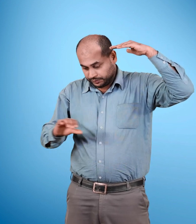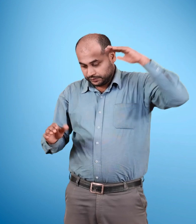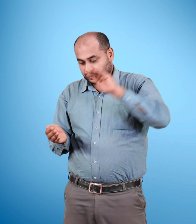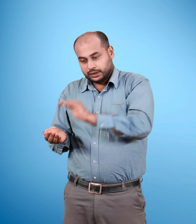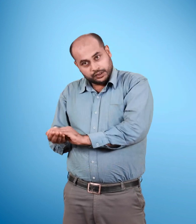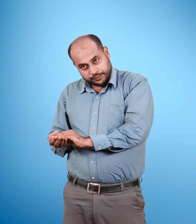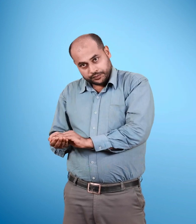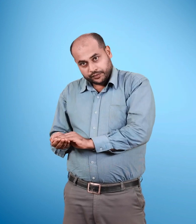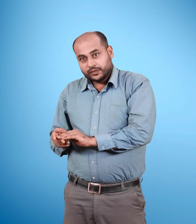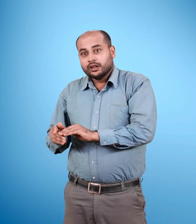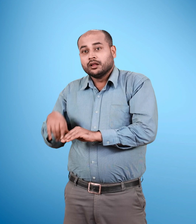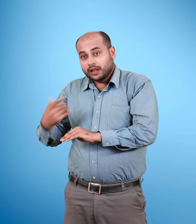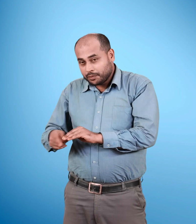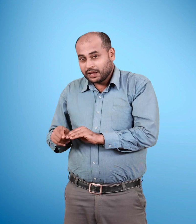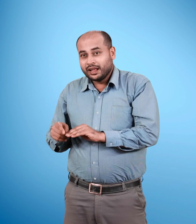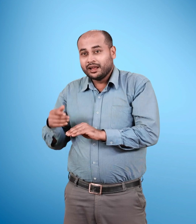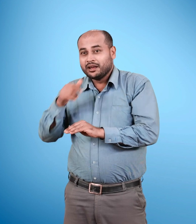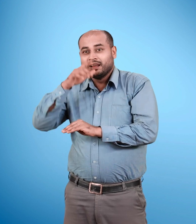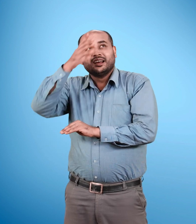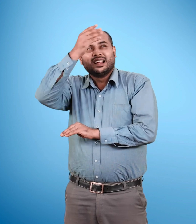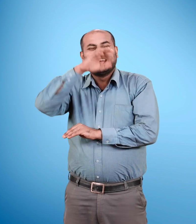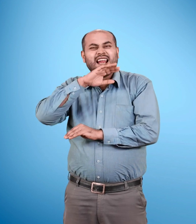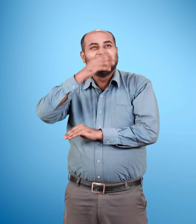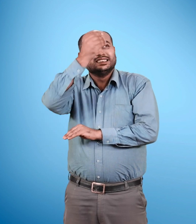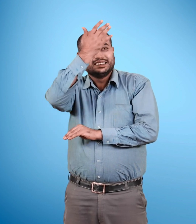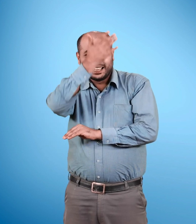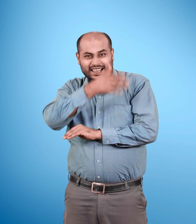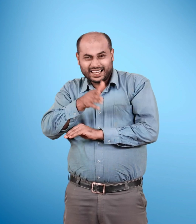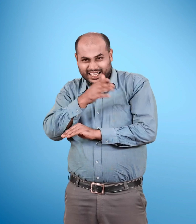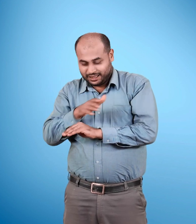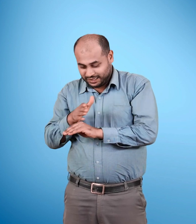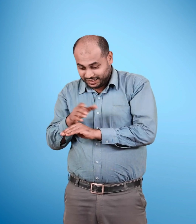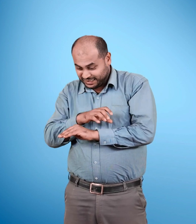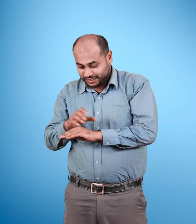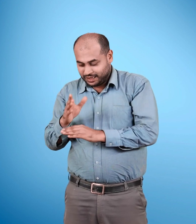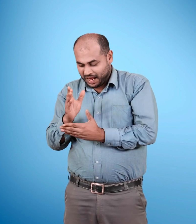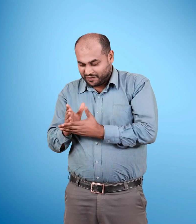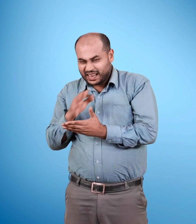This water may contain soil from the roof and need filtering before it is used.